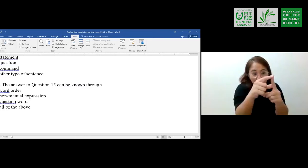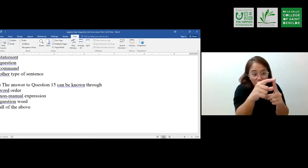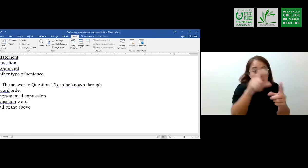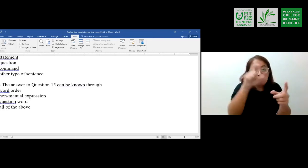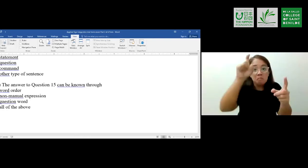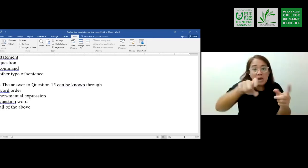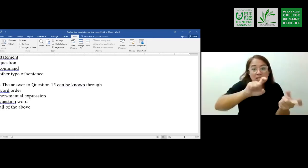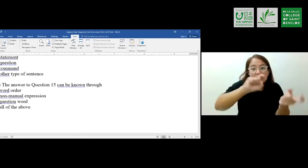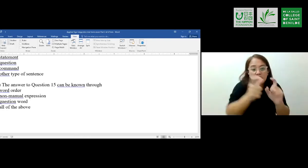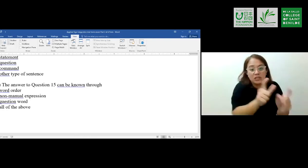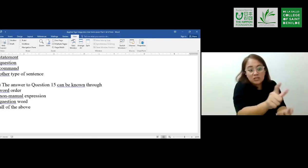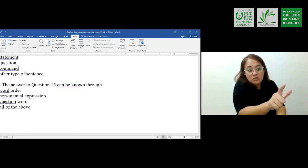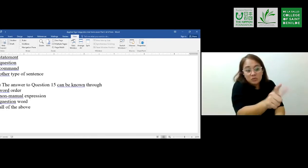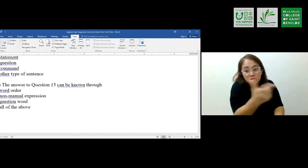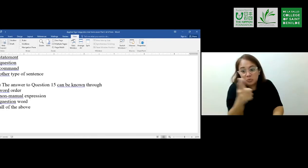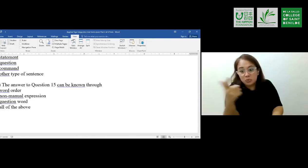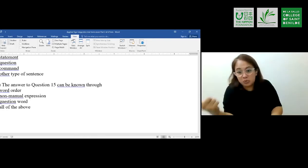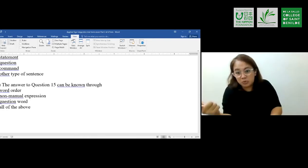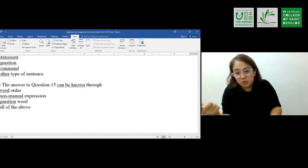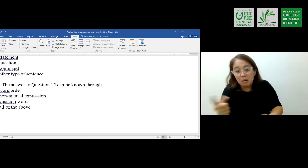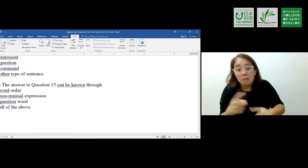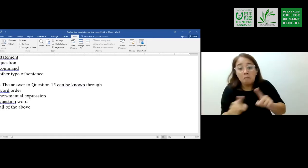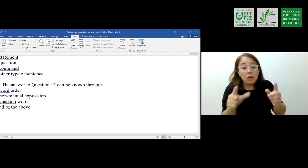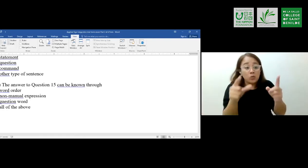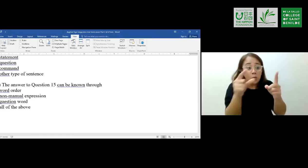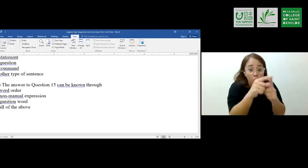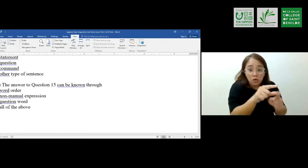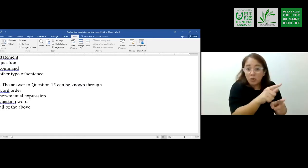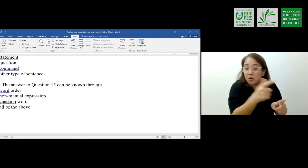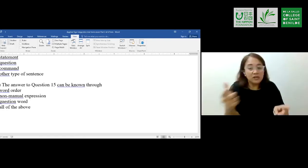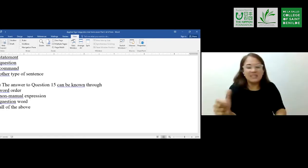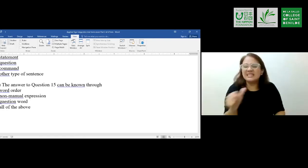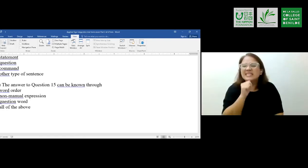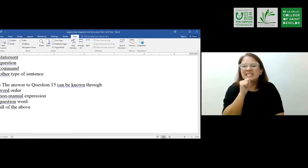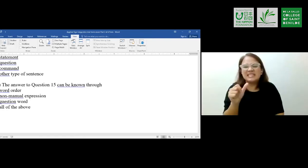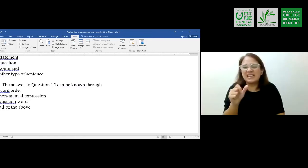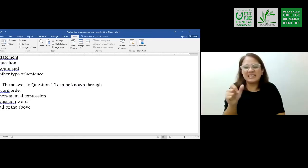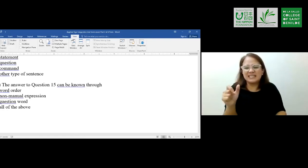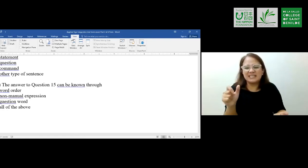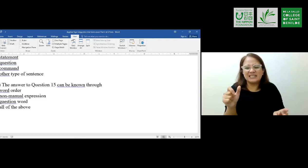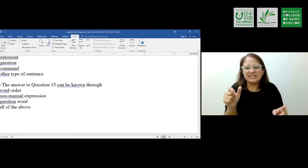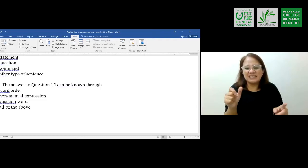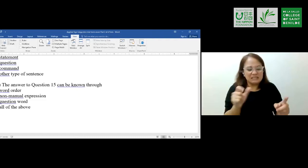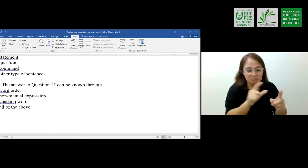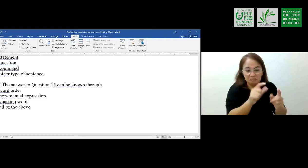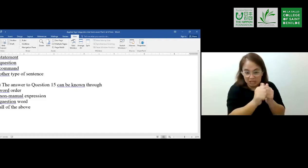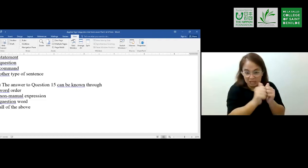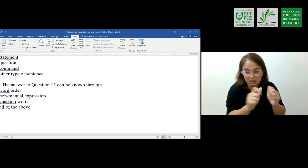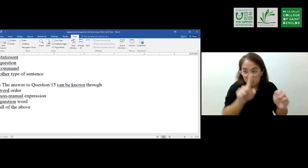itself doesn't normally signal a question in sign languages.